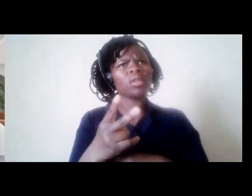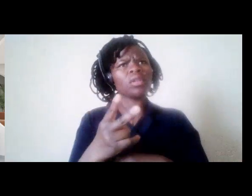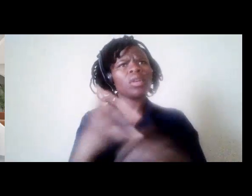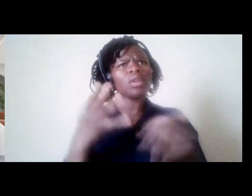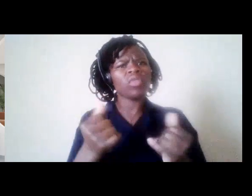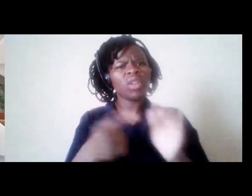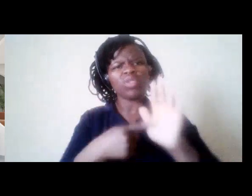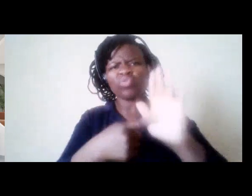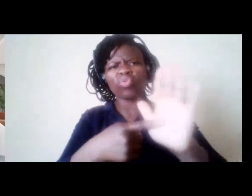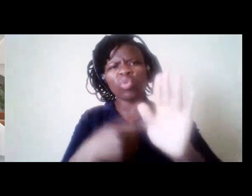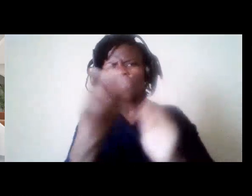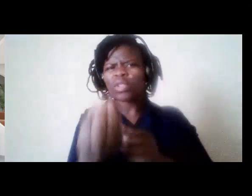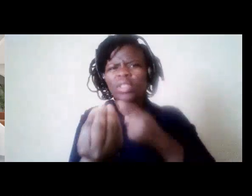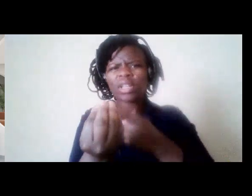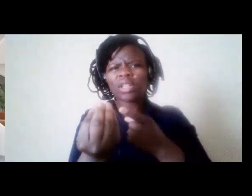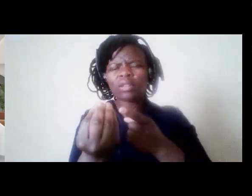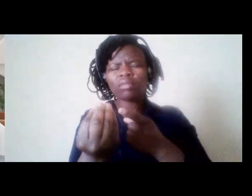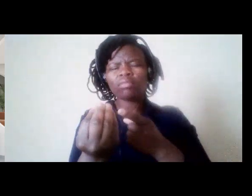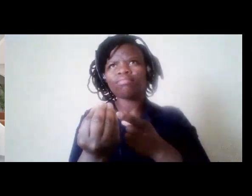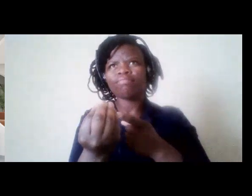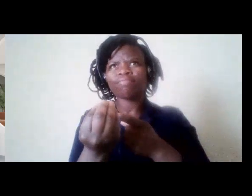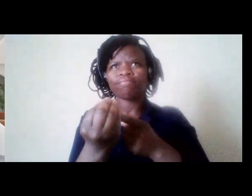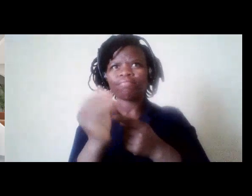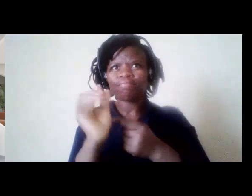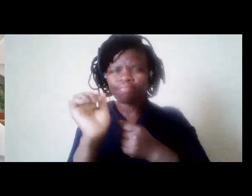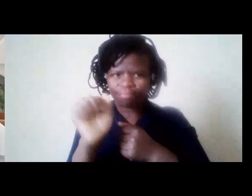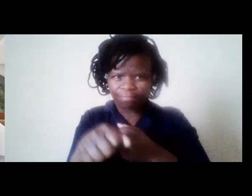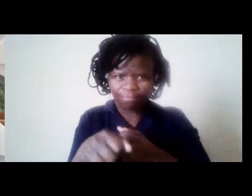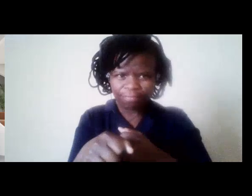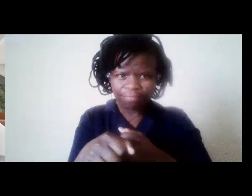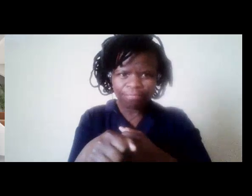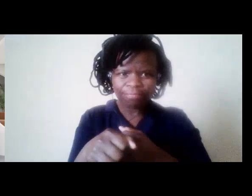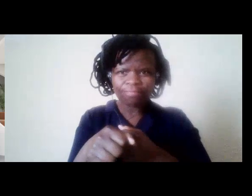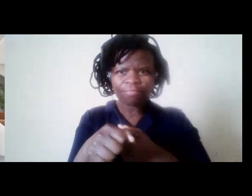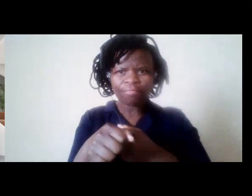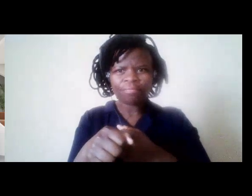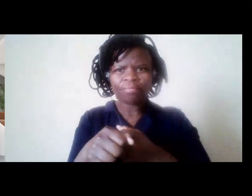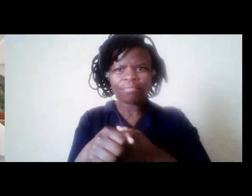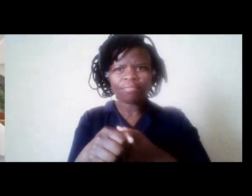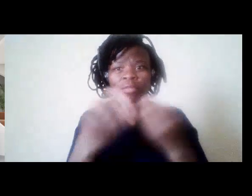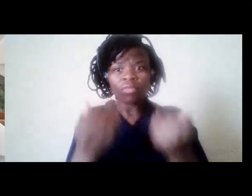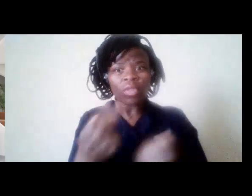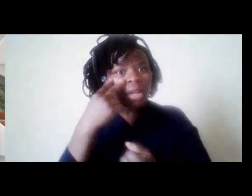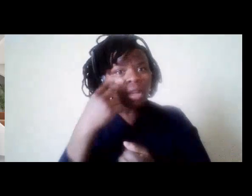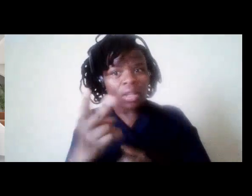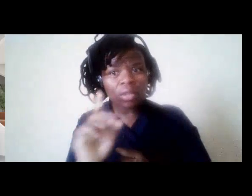child alone, that child, on his or her back, looking at that